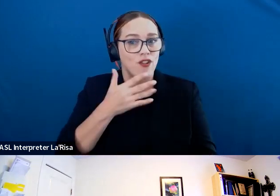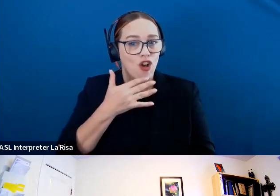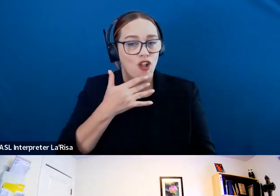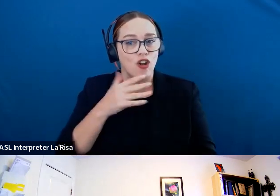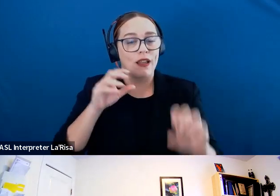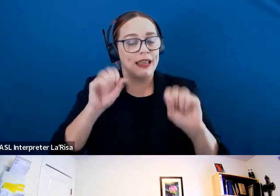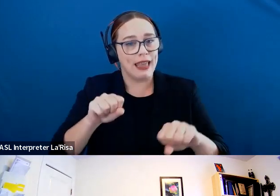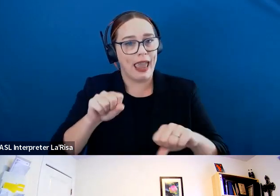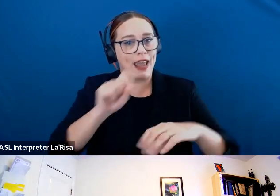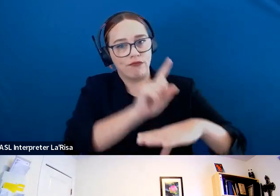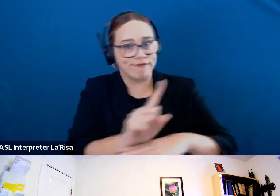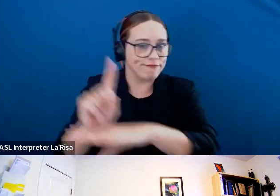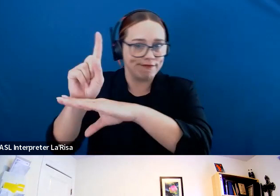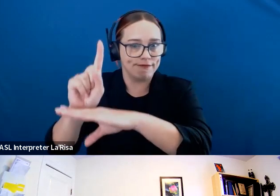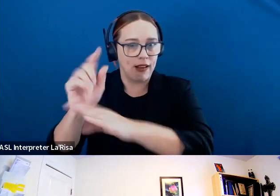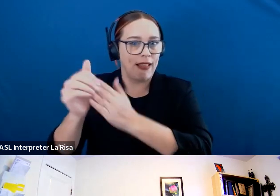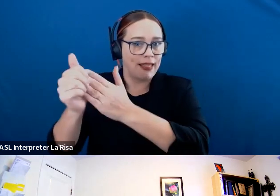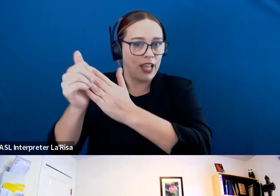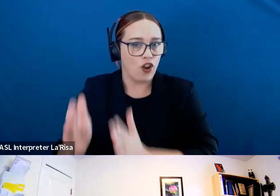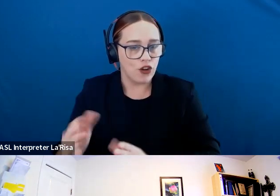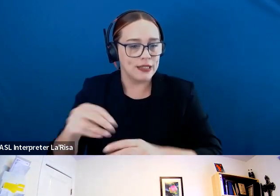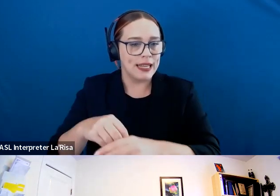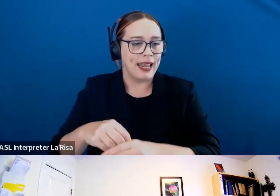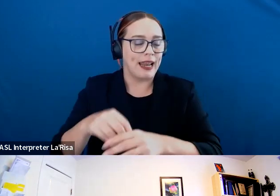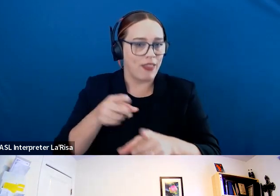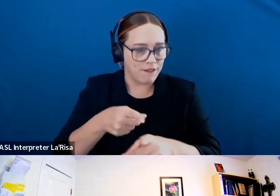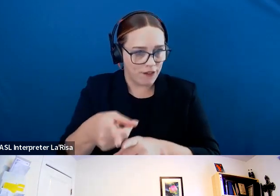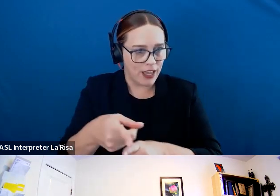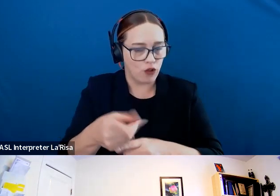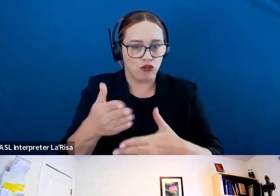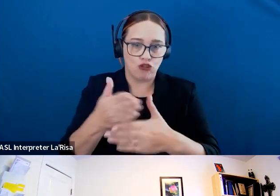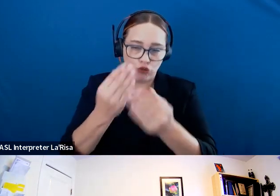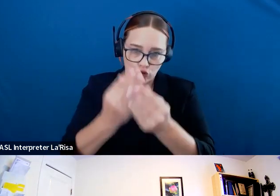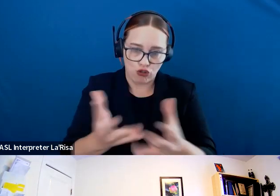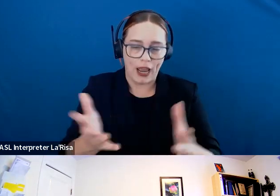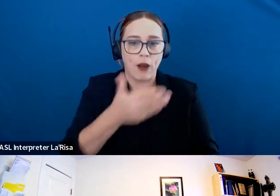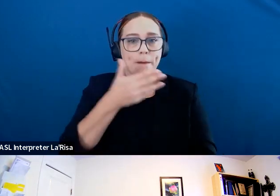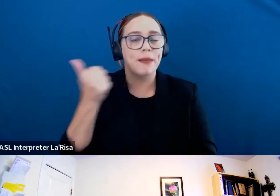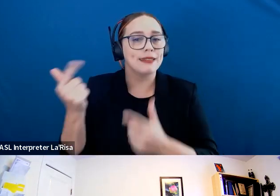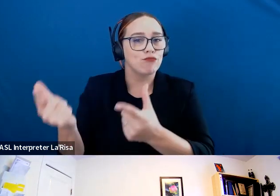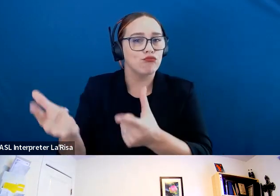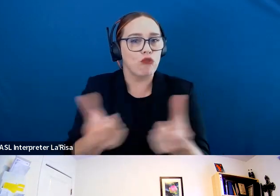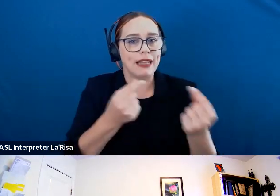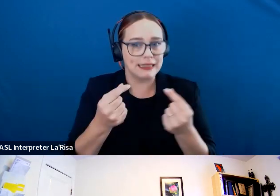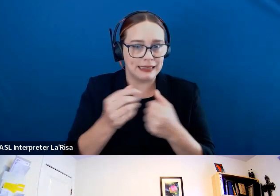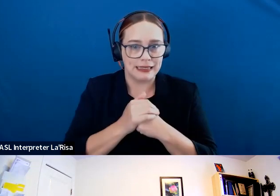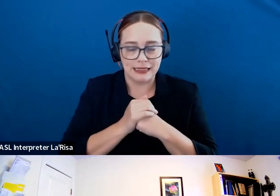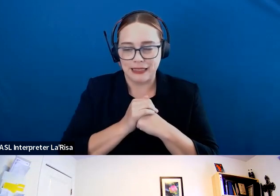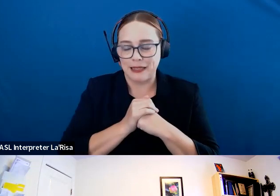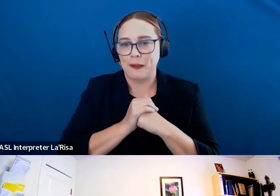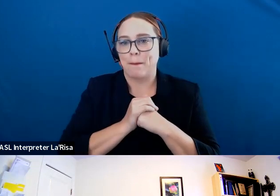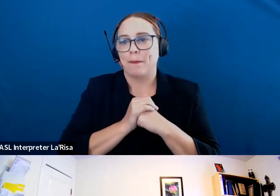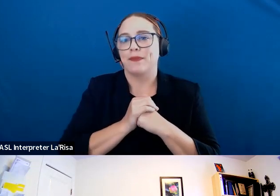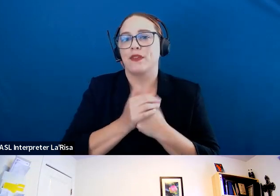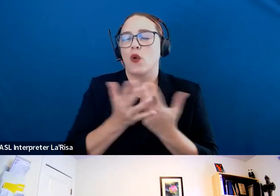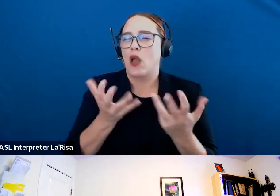field to share best practices and strategies. So we welcome additional comments, but I just wanted to clarify some of the